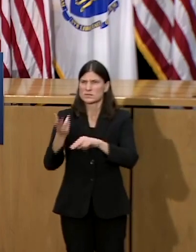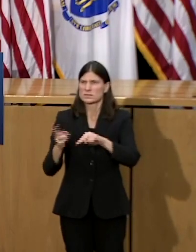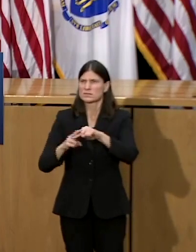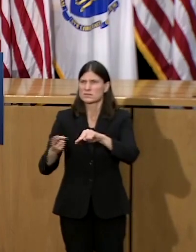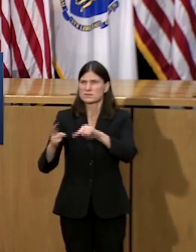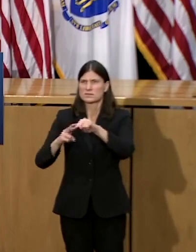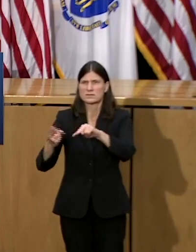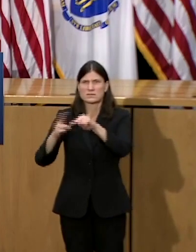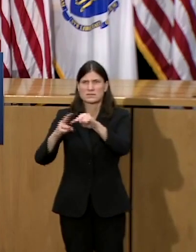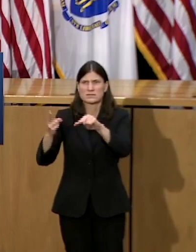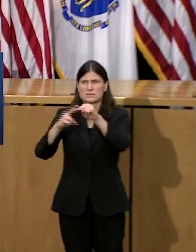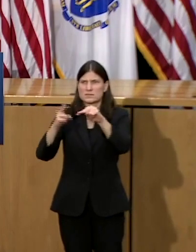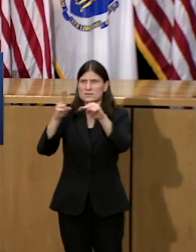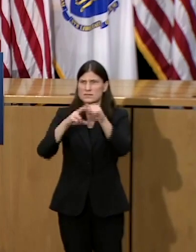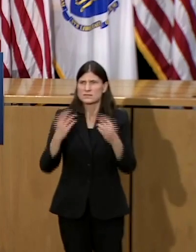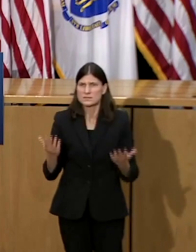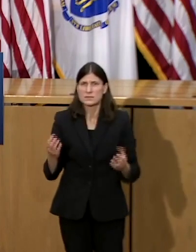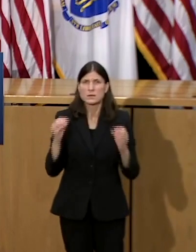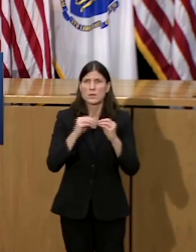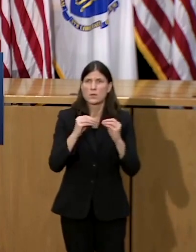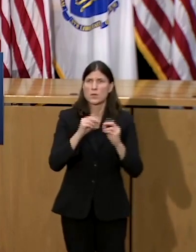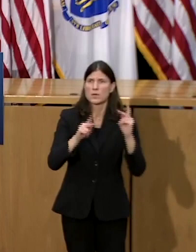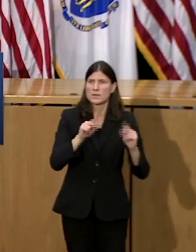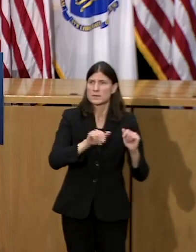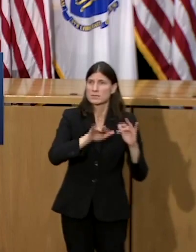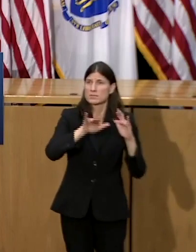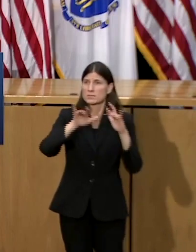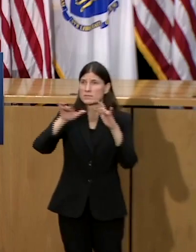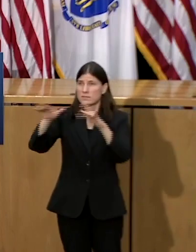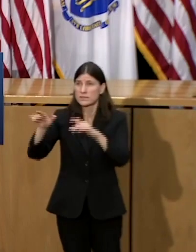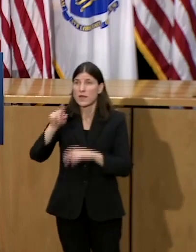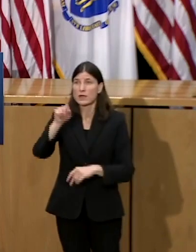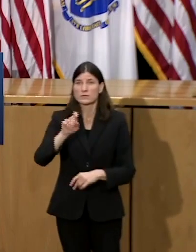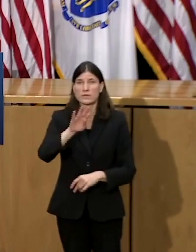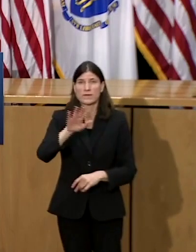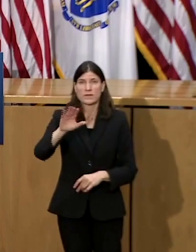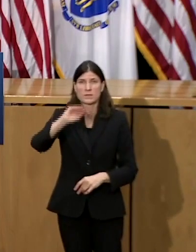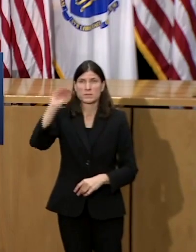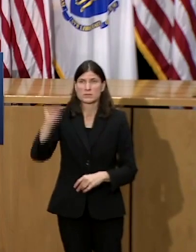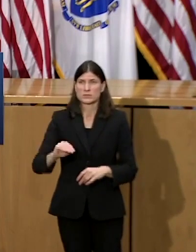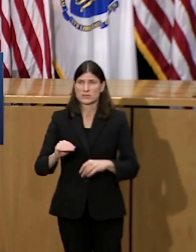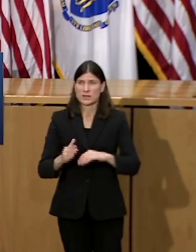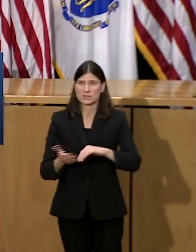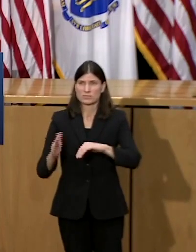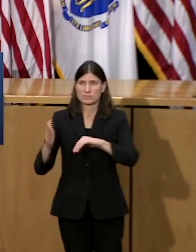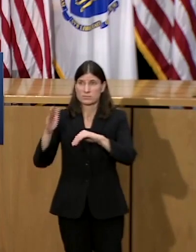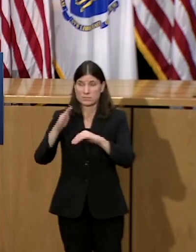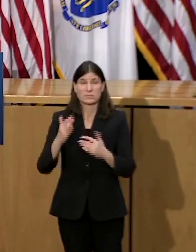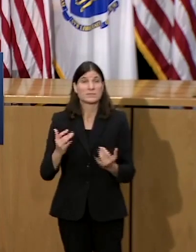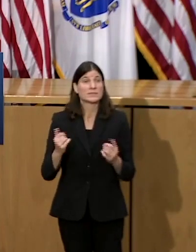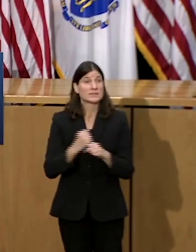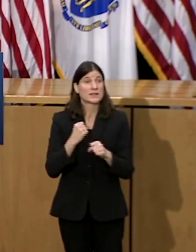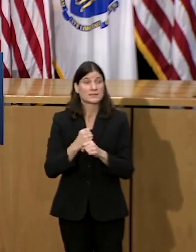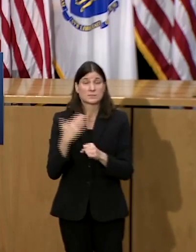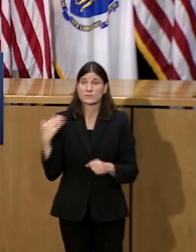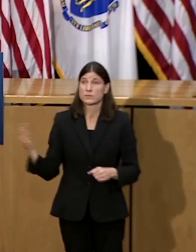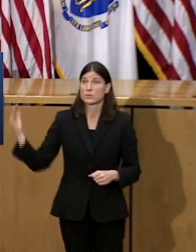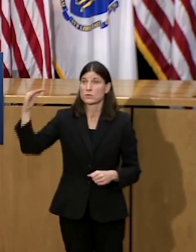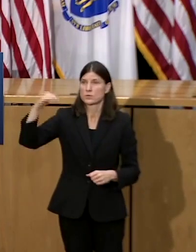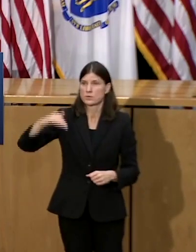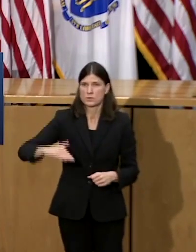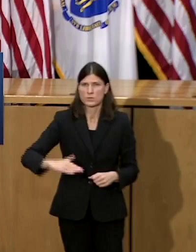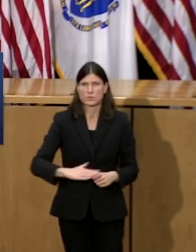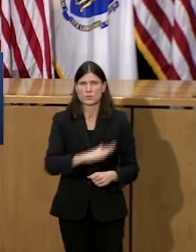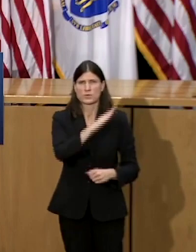145%. This is a worrisome trend. I think we all understand that. Our biggest concern, of course, is